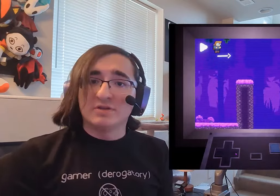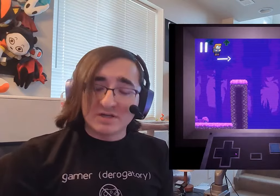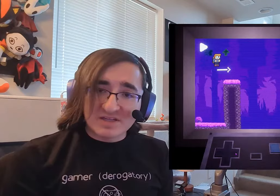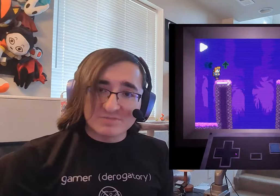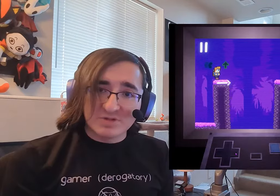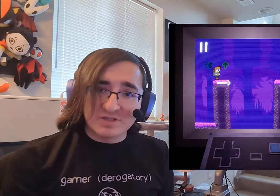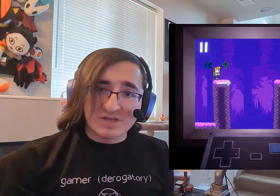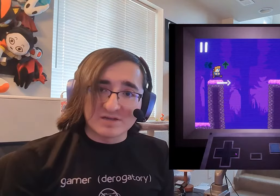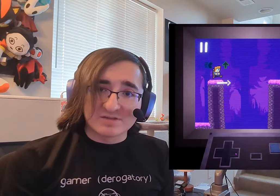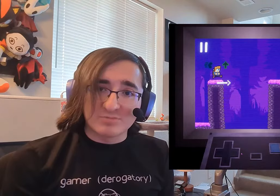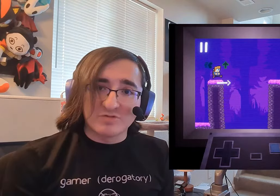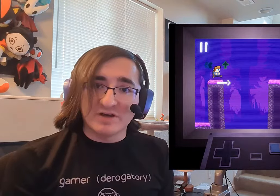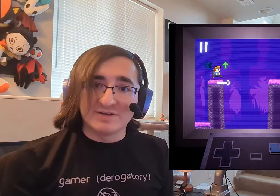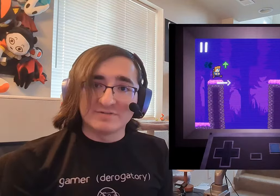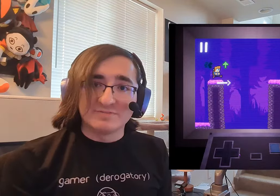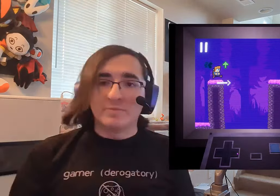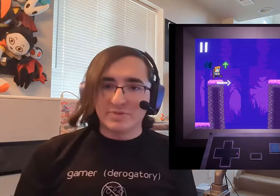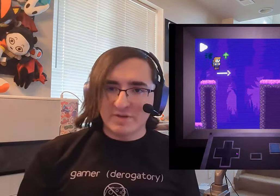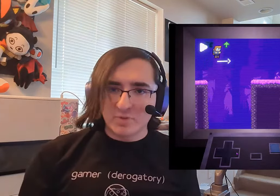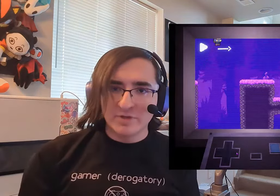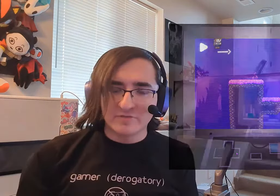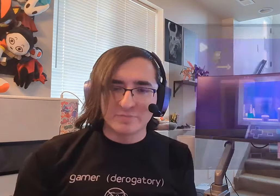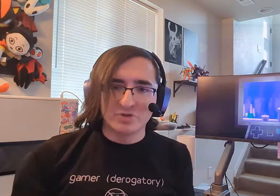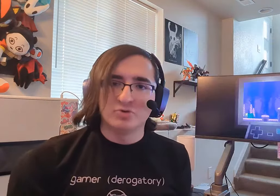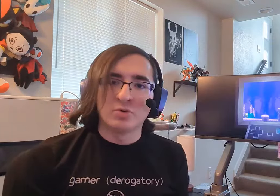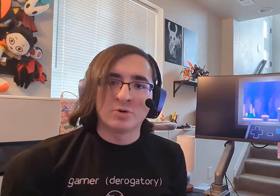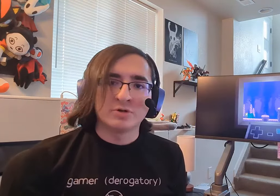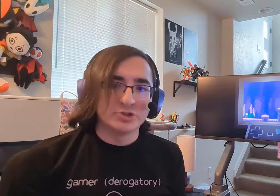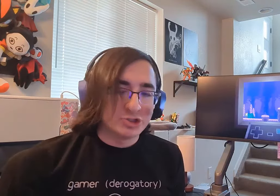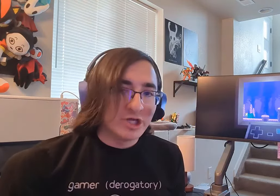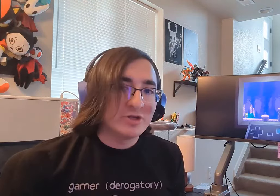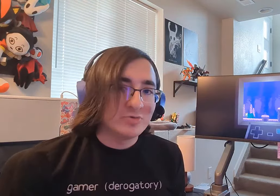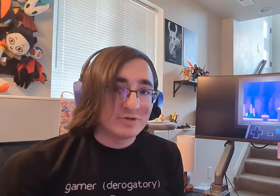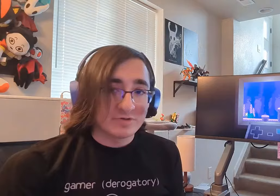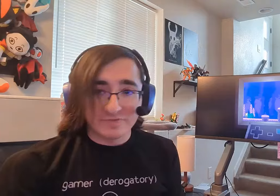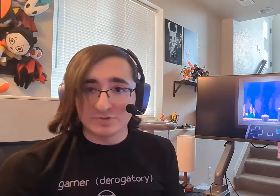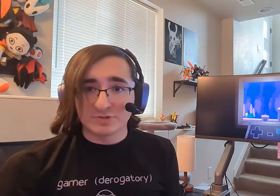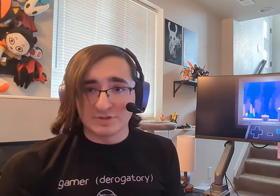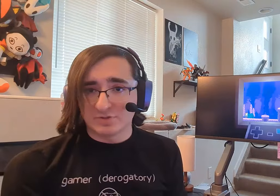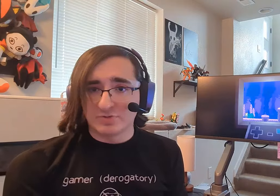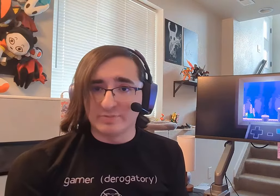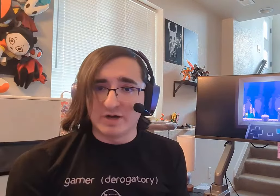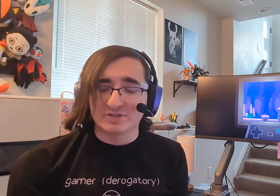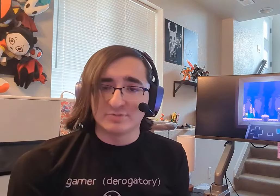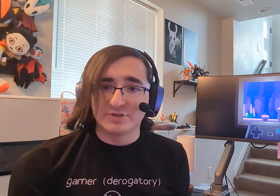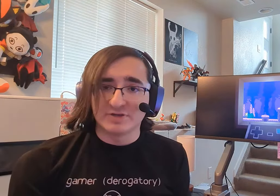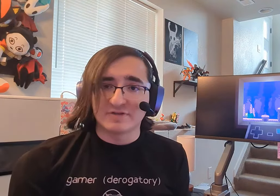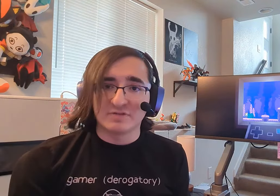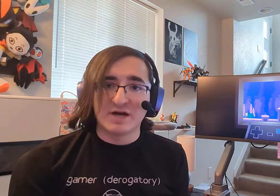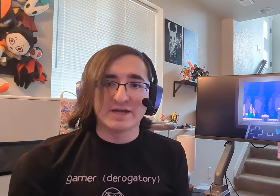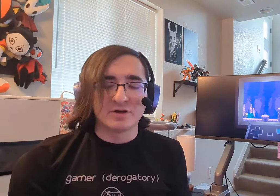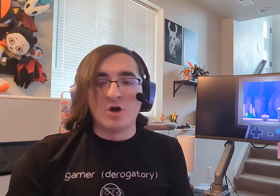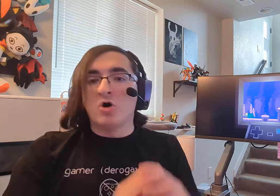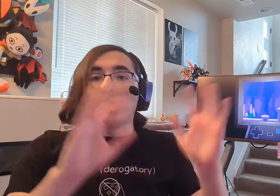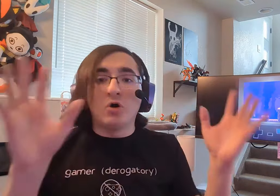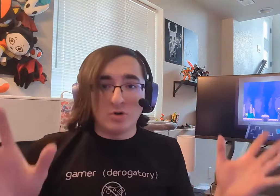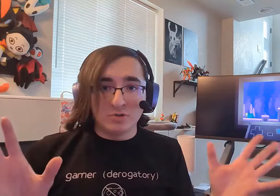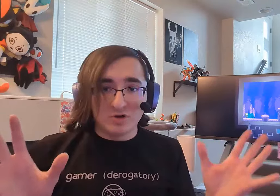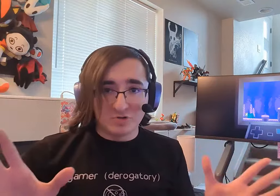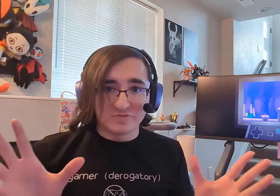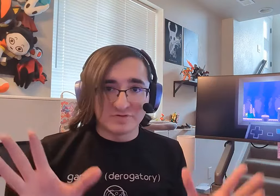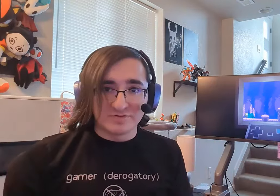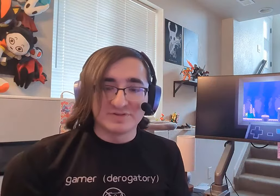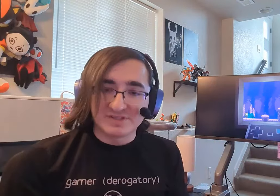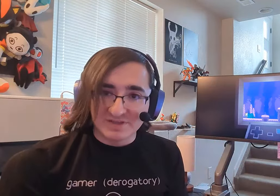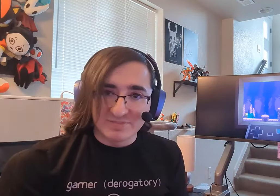solution that accessibility settings can provide. But that moment of pure, genuine confusion is only possible because I've lied